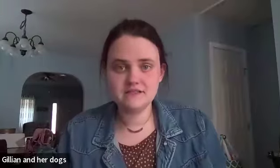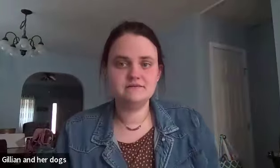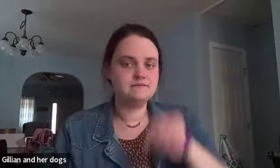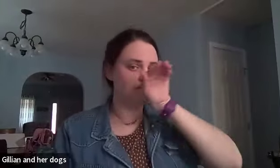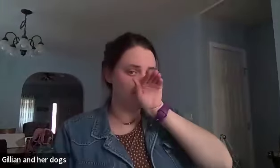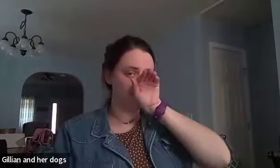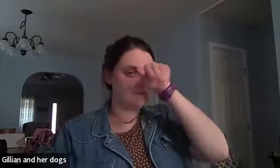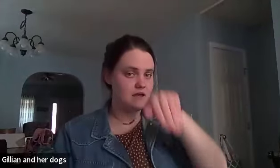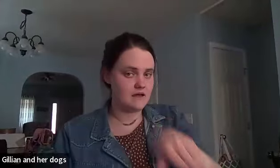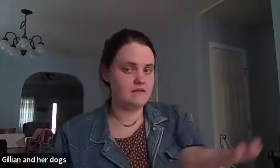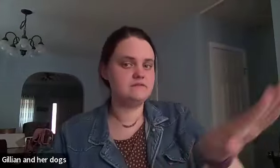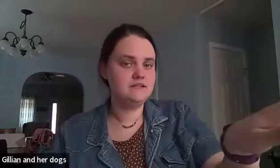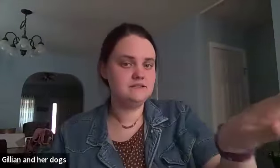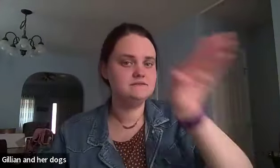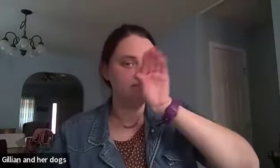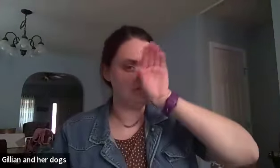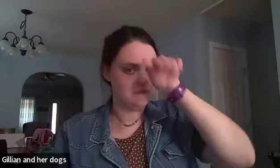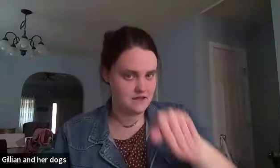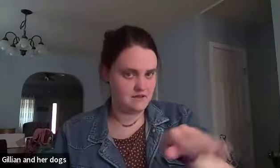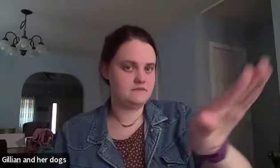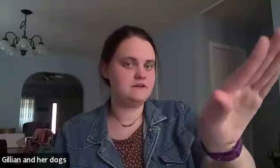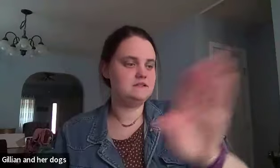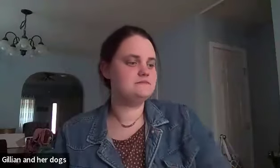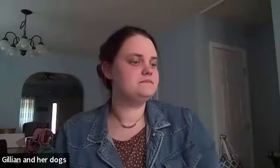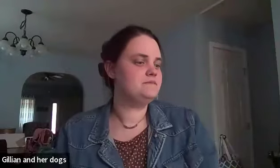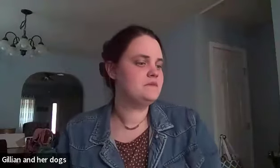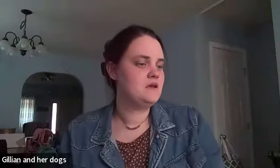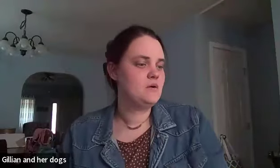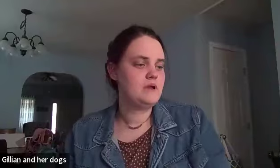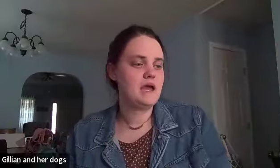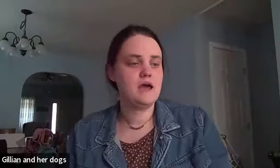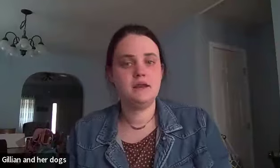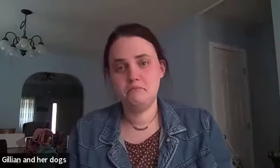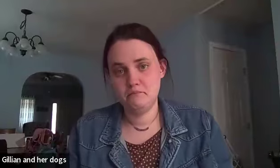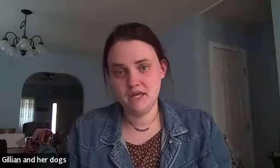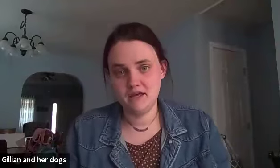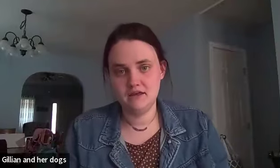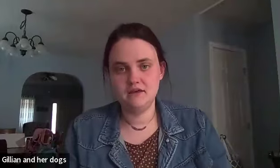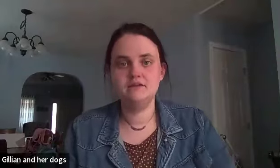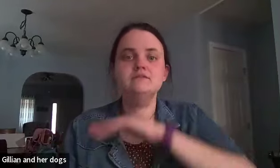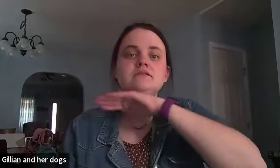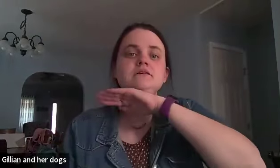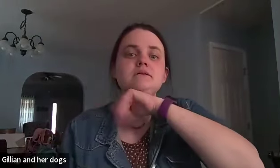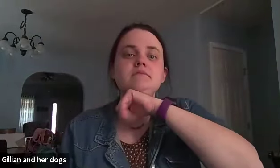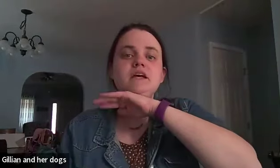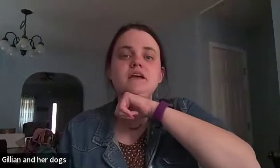elephant, elephant, elephant. We had pig,